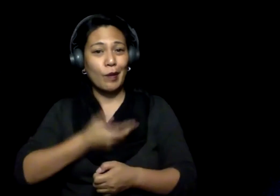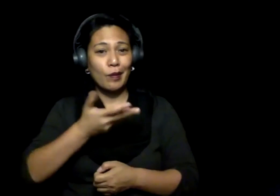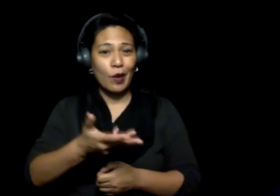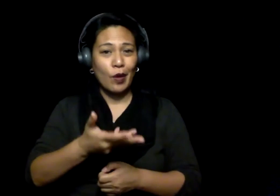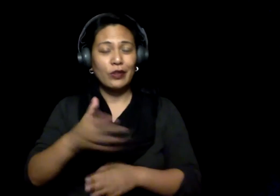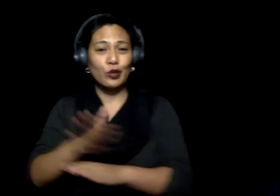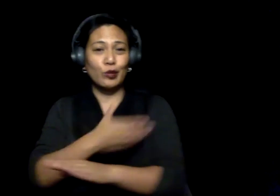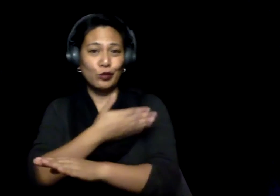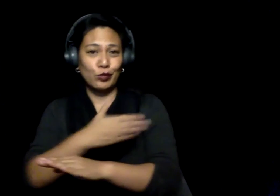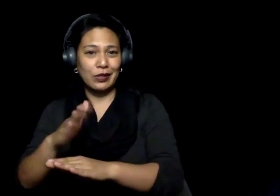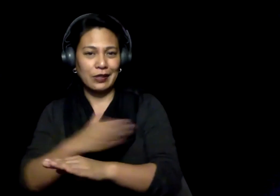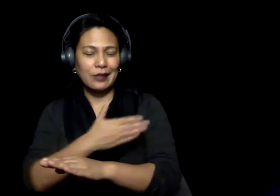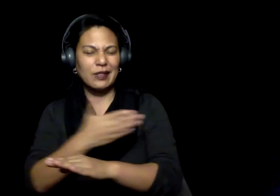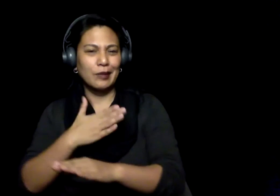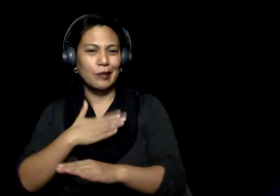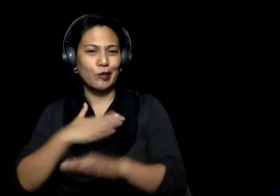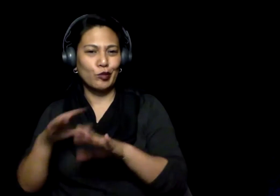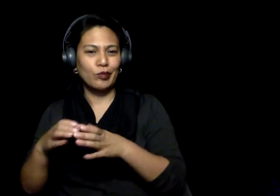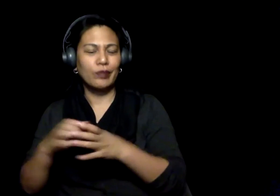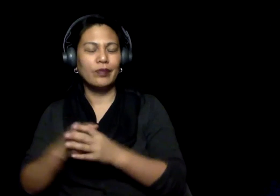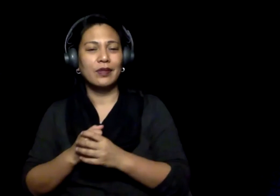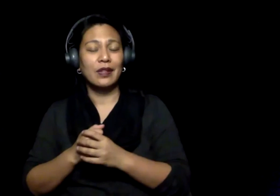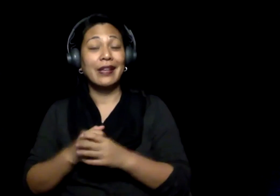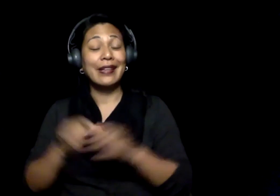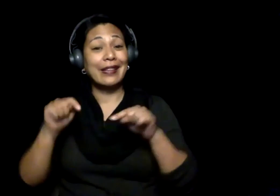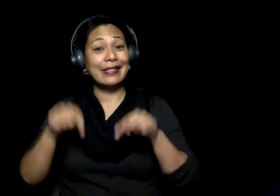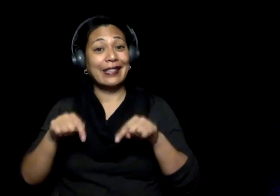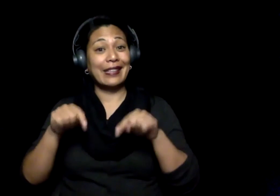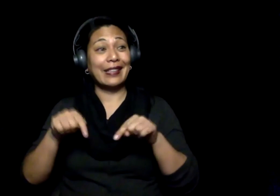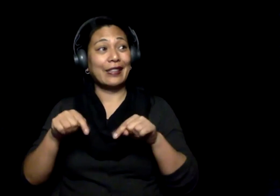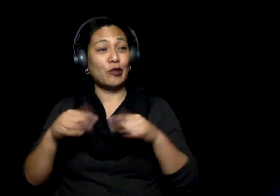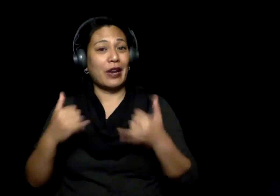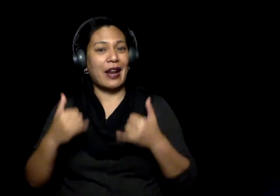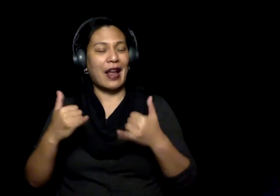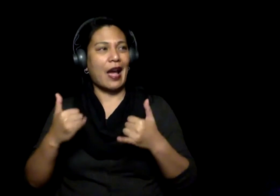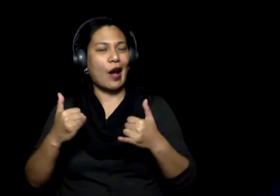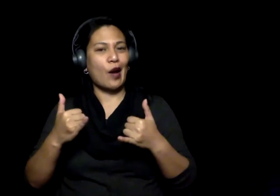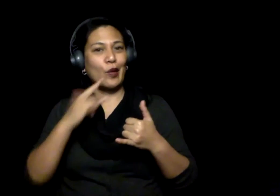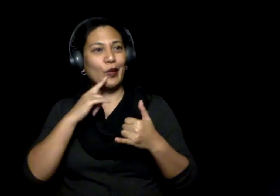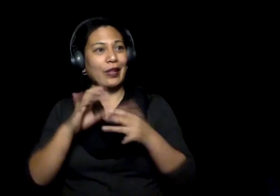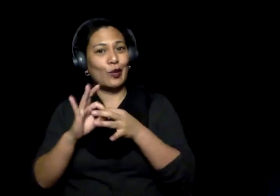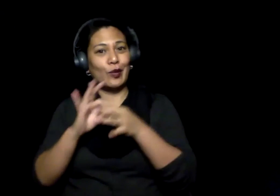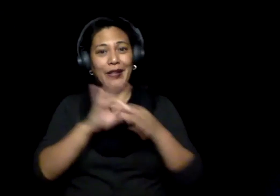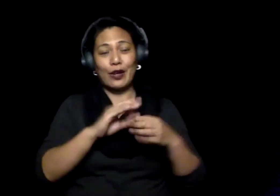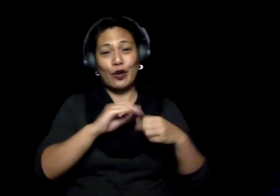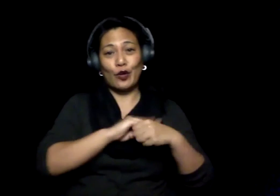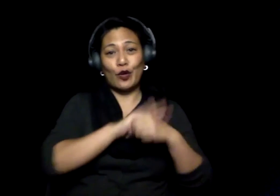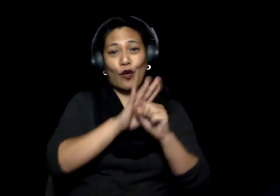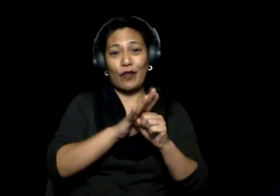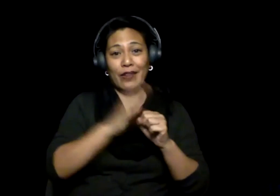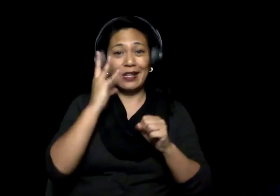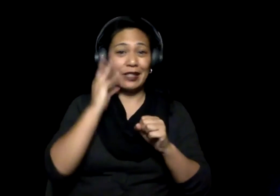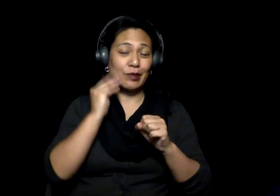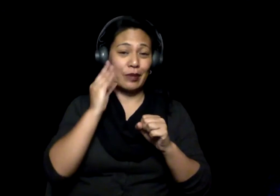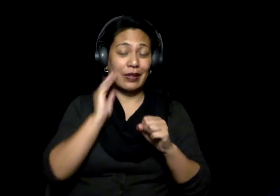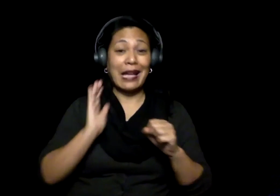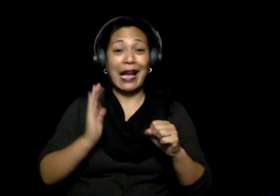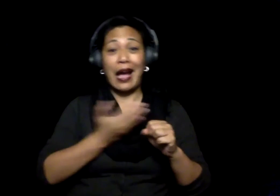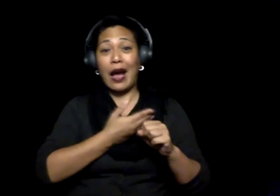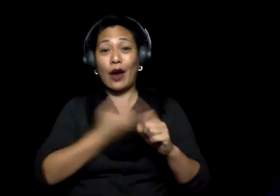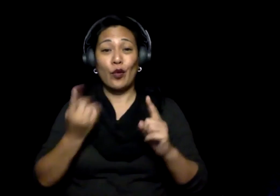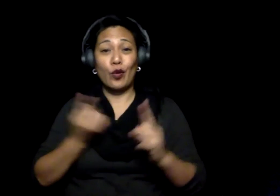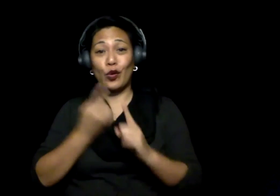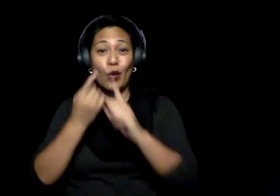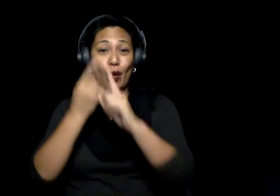What we're doing this time based on this experience with the COVID, we would like to bring